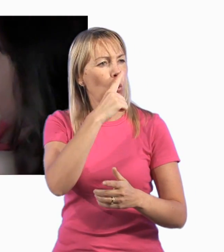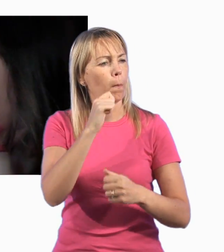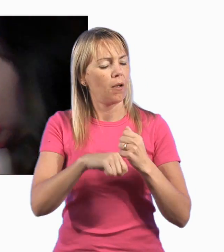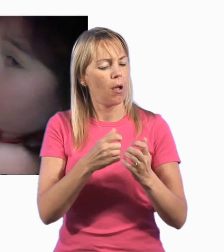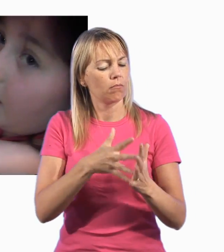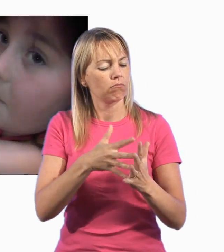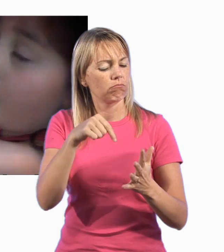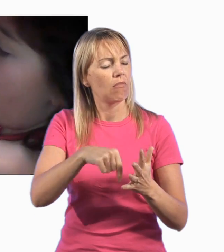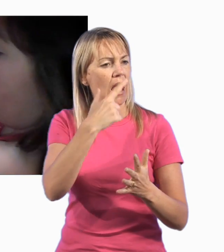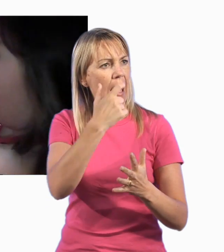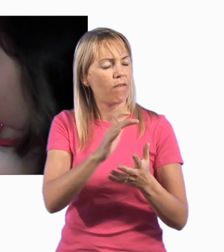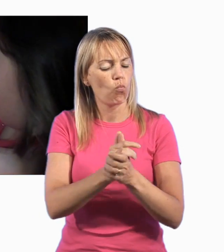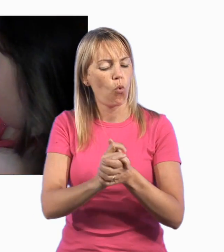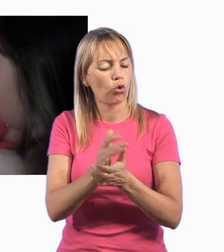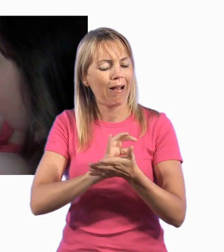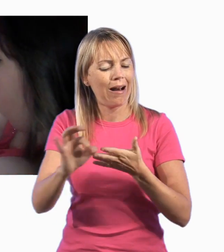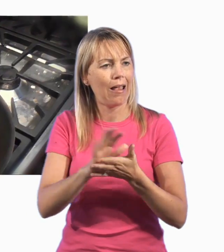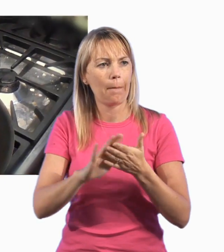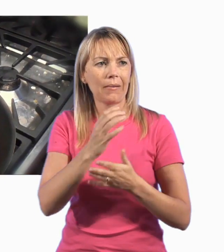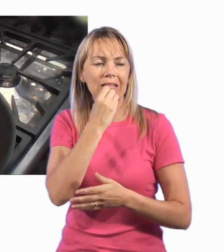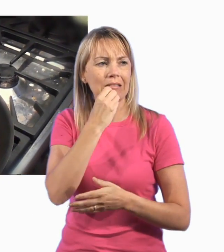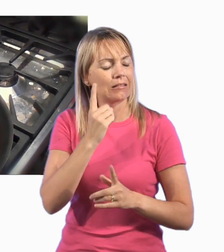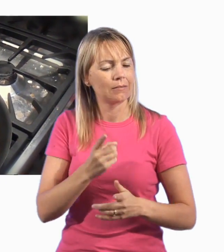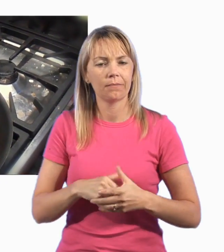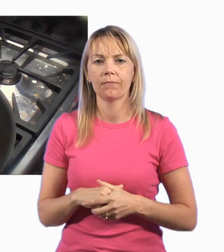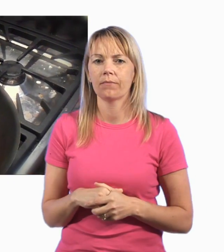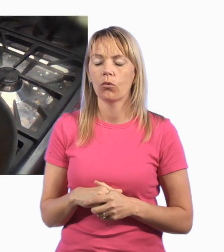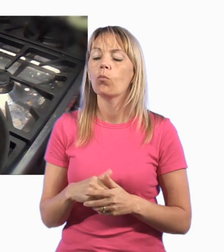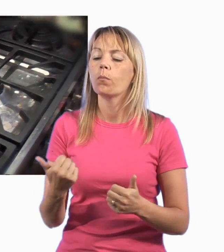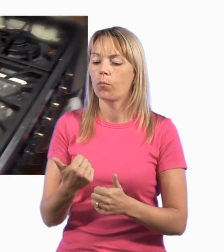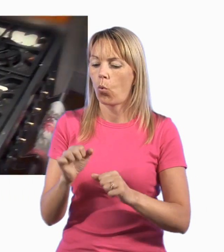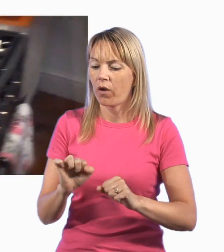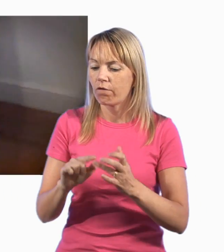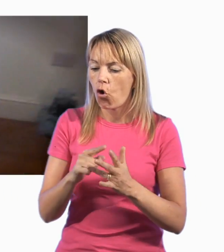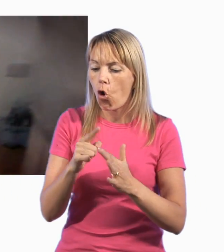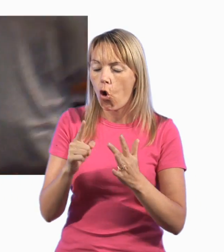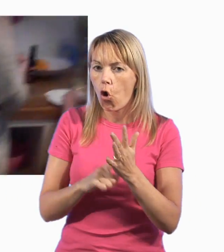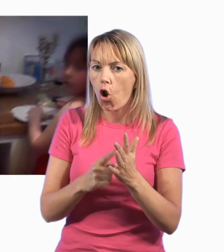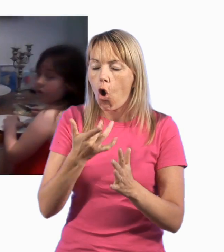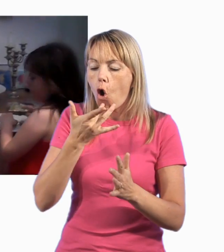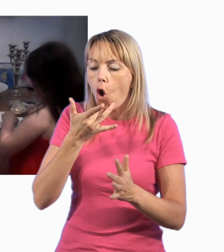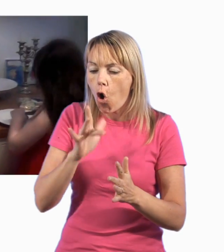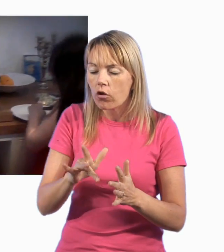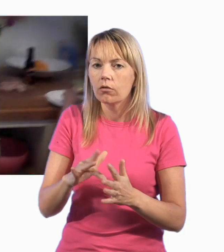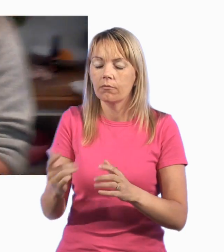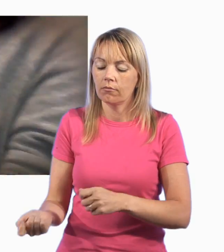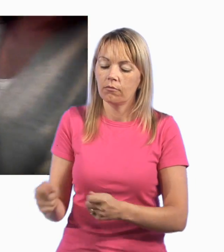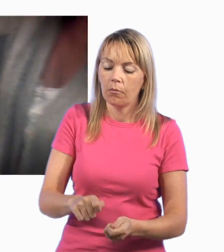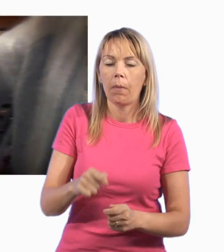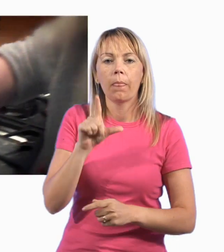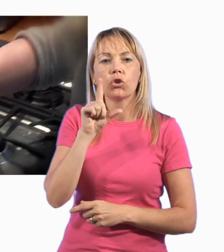germs and I'm going to eat them. Okay. Wait till the oil is hot enough and then we can add our